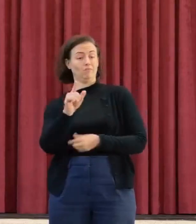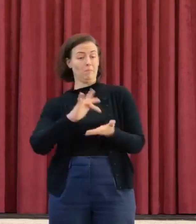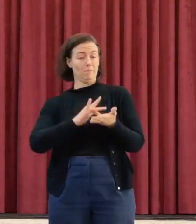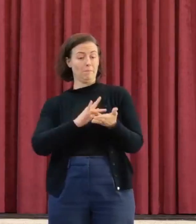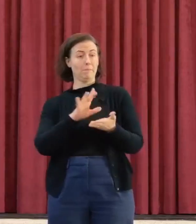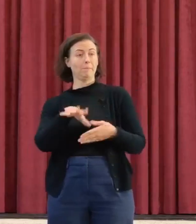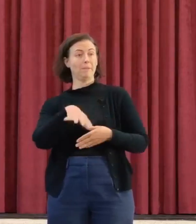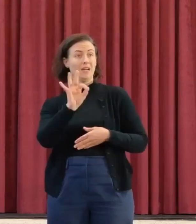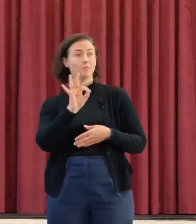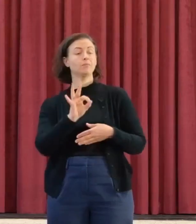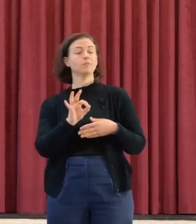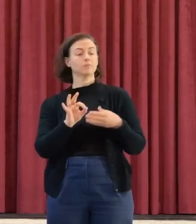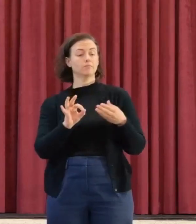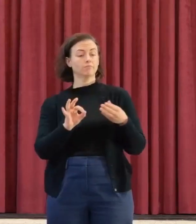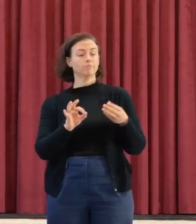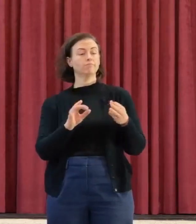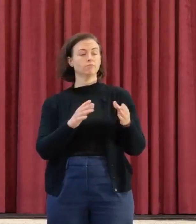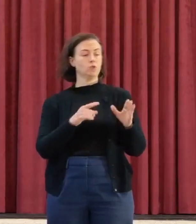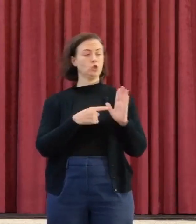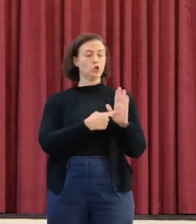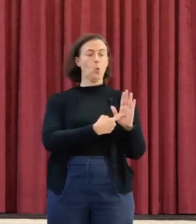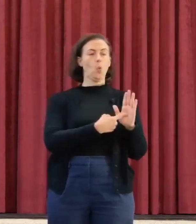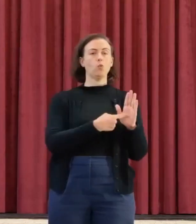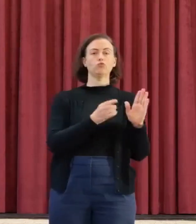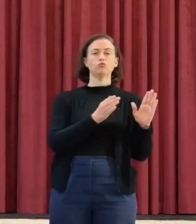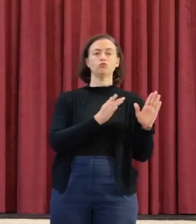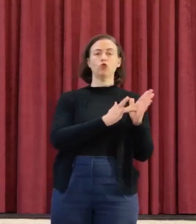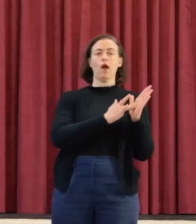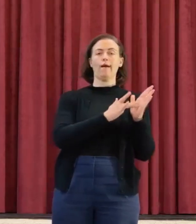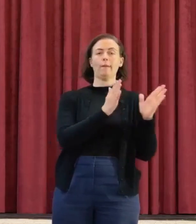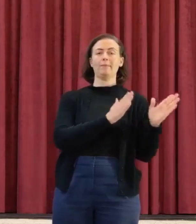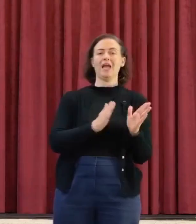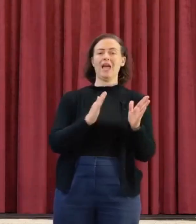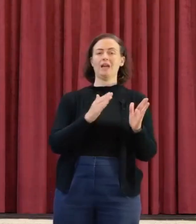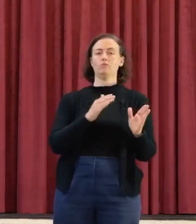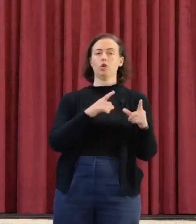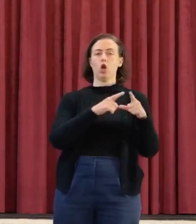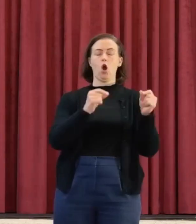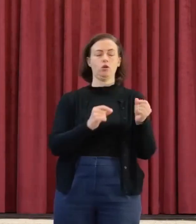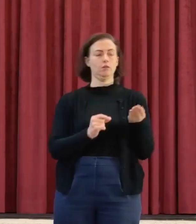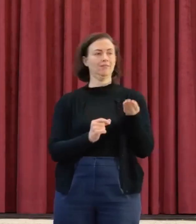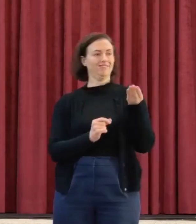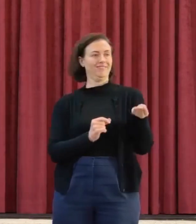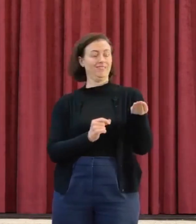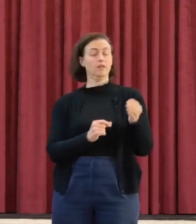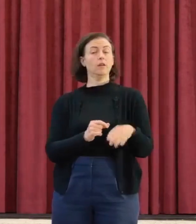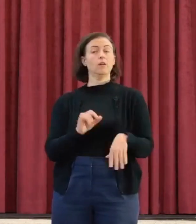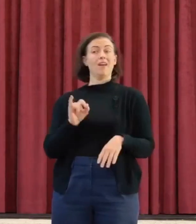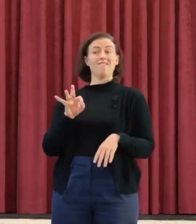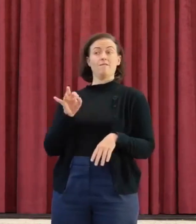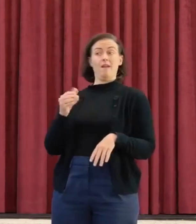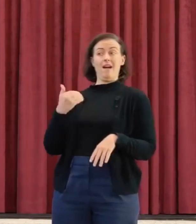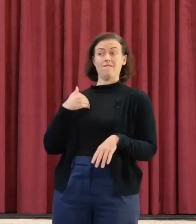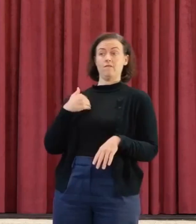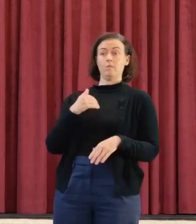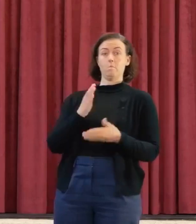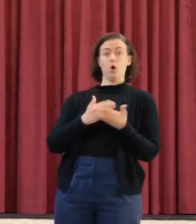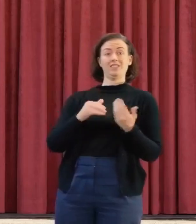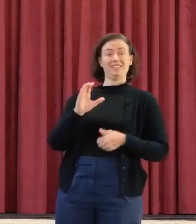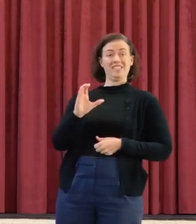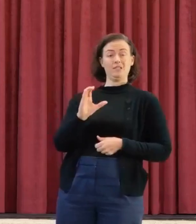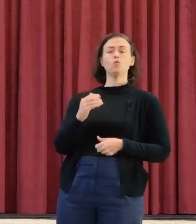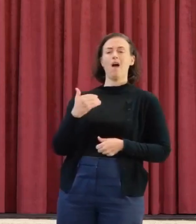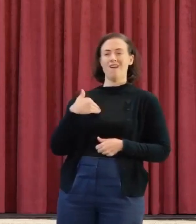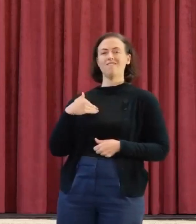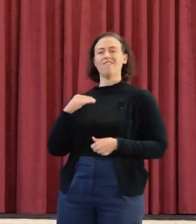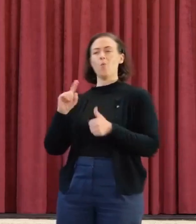your drug plan's member card. If you have Medicare Advantage plan, you still have original Medicare card,